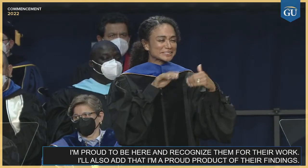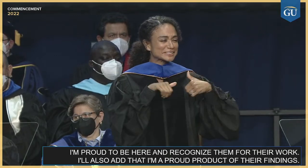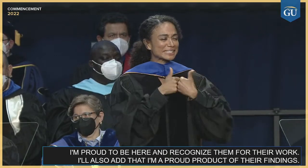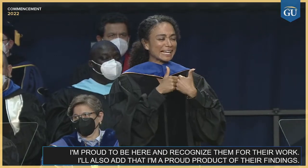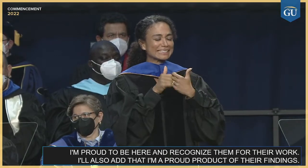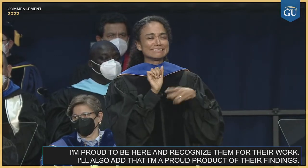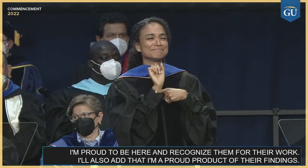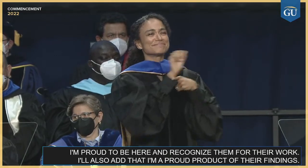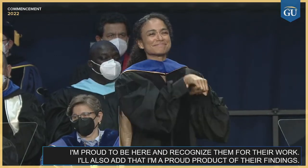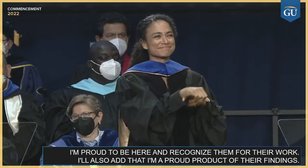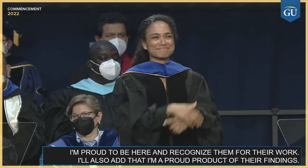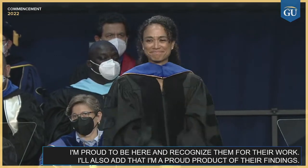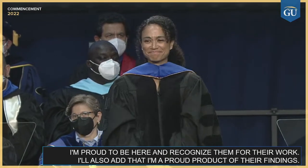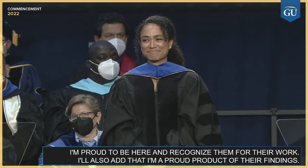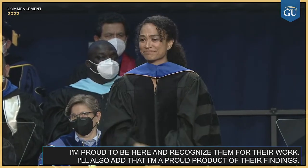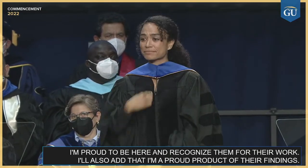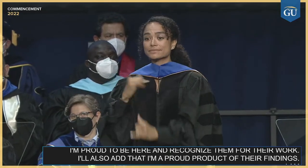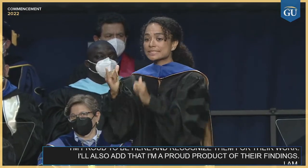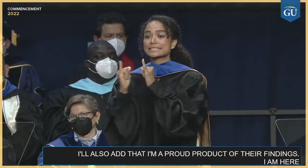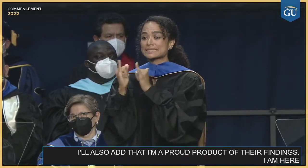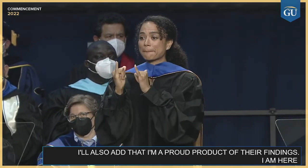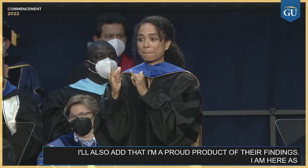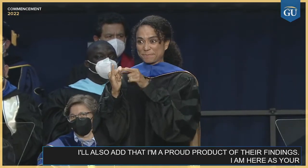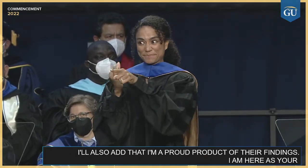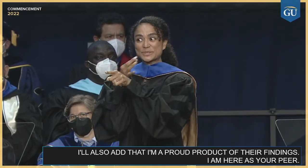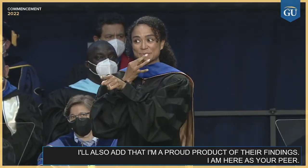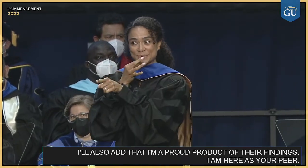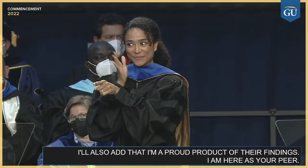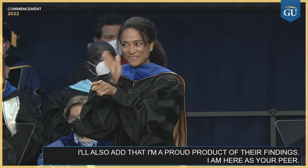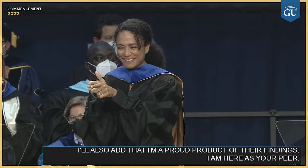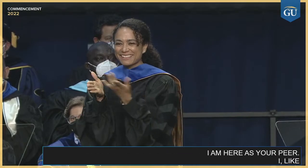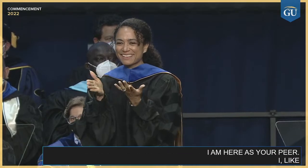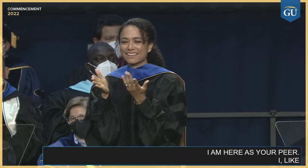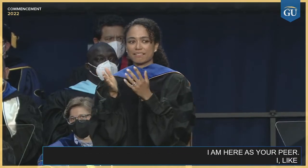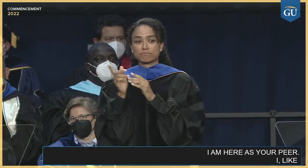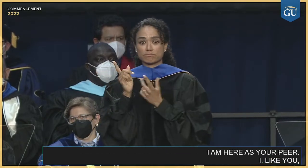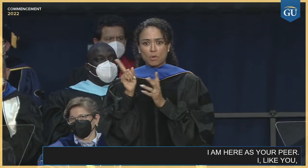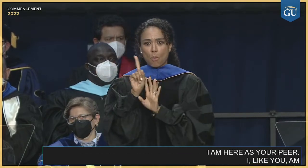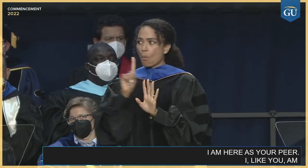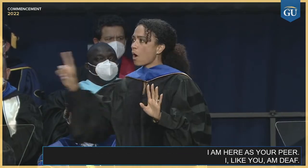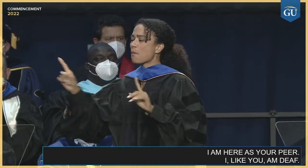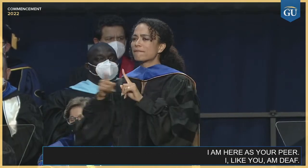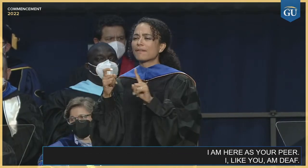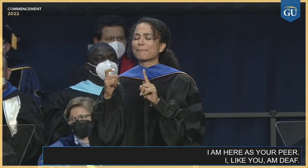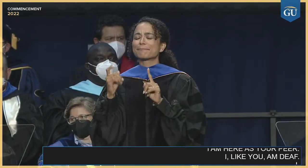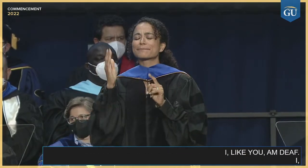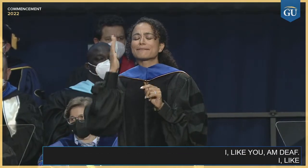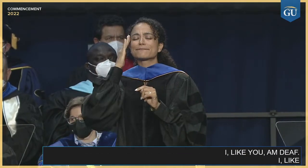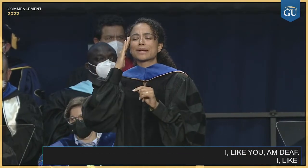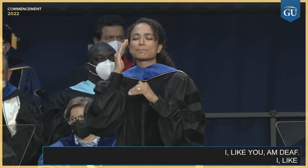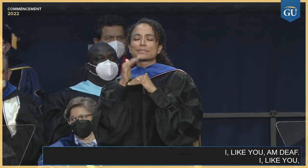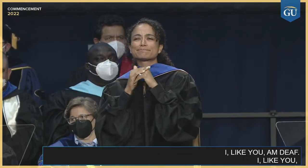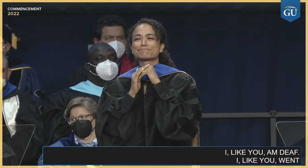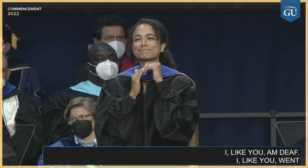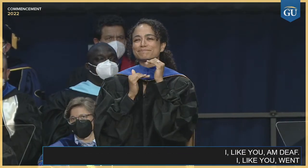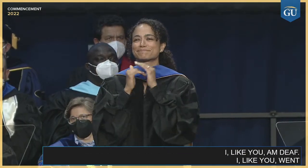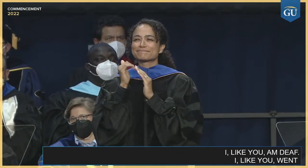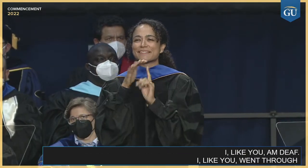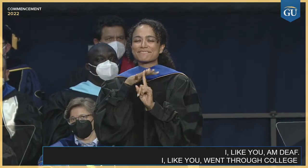I, like you, went through college and faced challenges and overcame them. I, like you soon will, walked